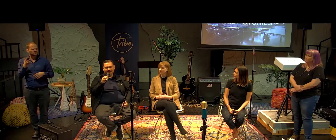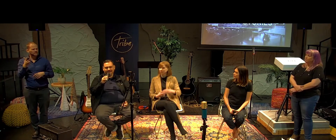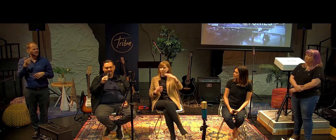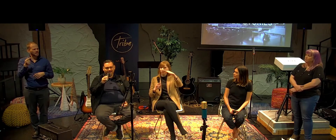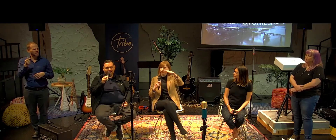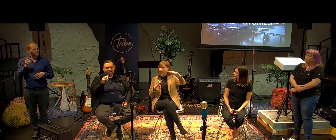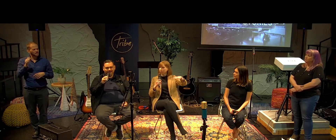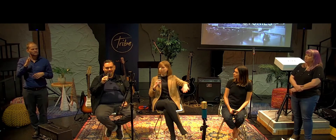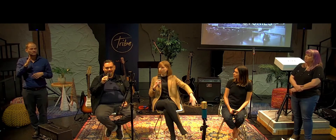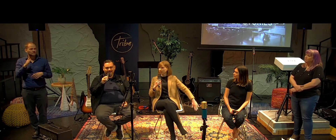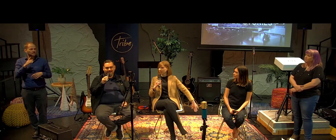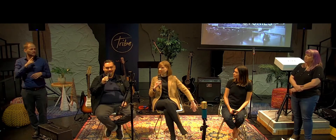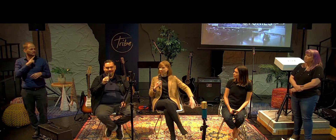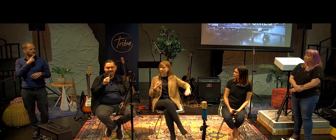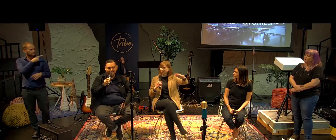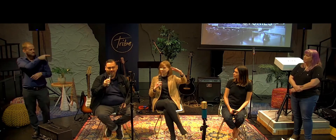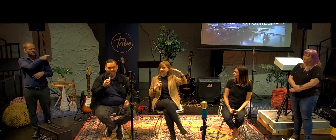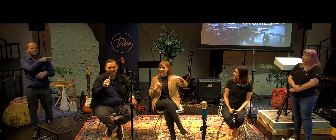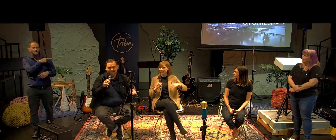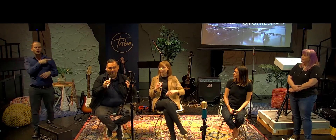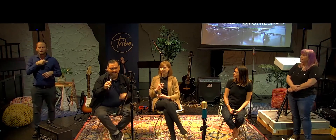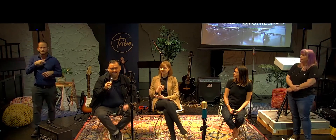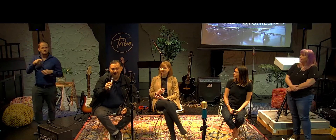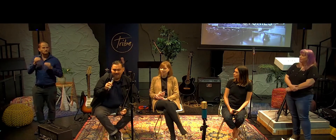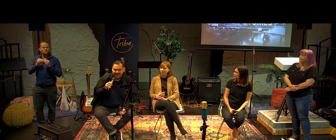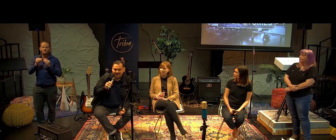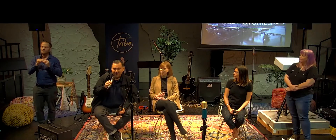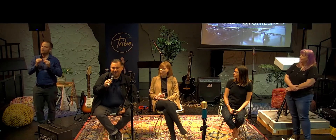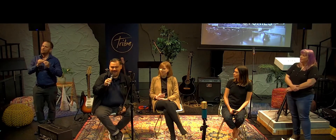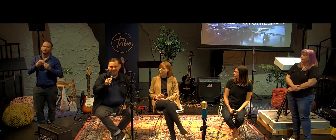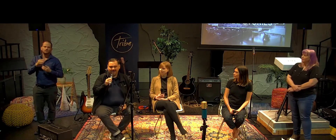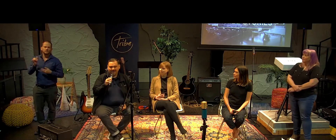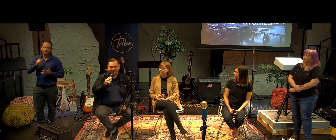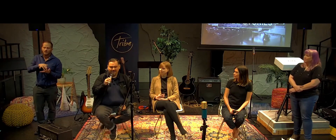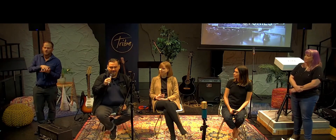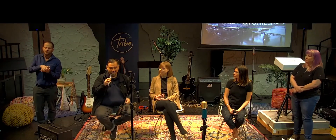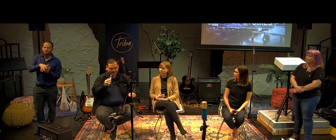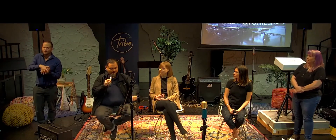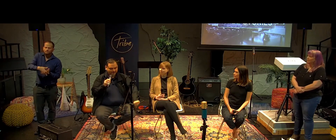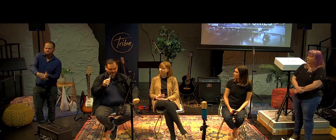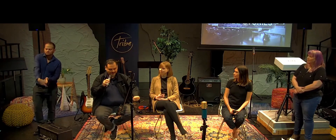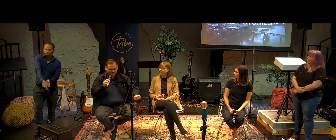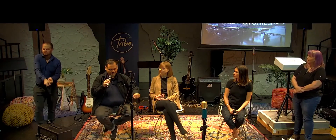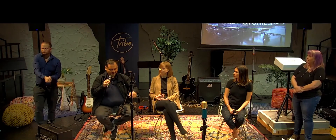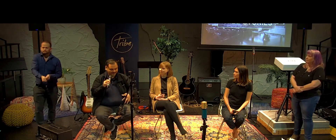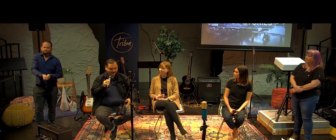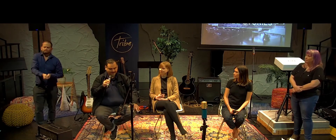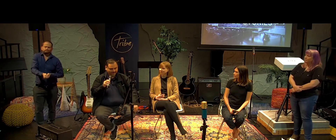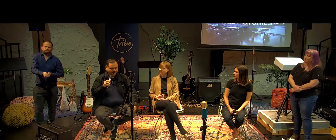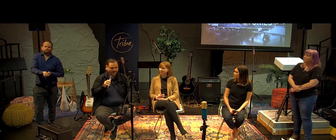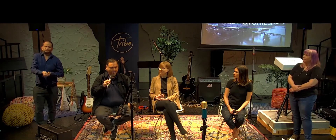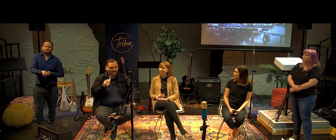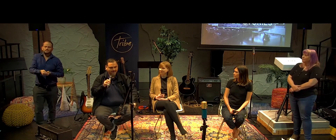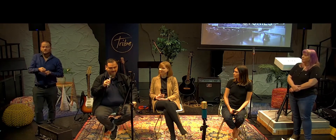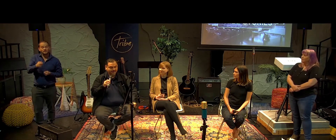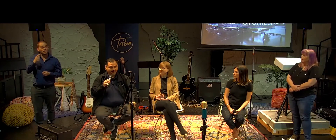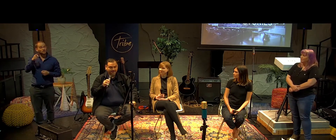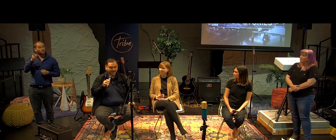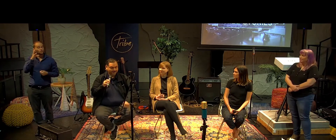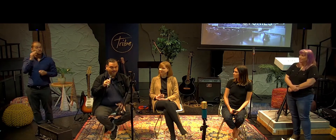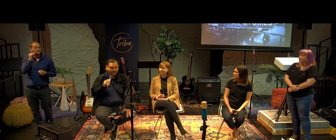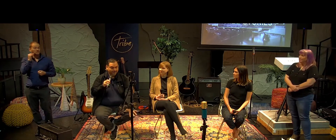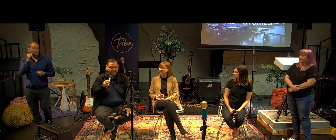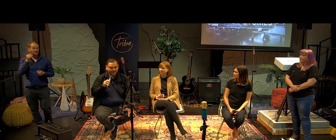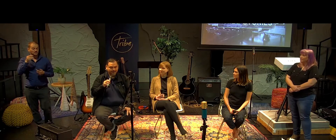like, you know, so pulling up, more. Yeah, it's like pulling up roots in a yard. If you've ever done that, you see how hard it is for some of